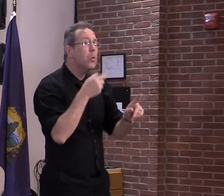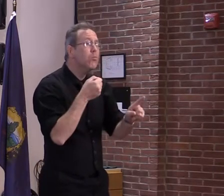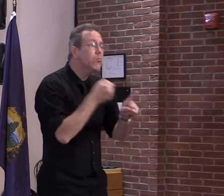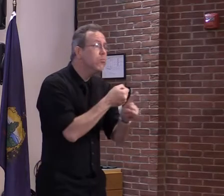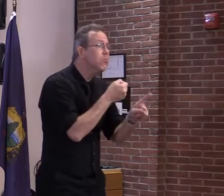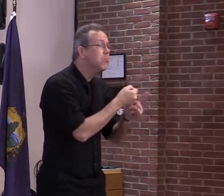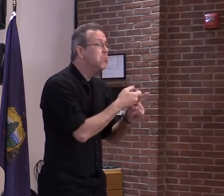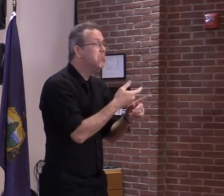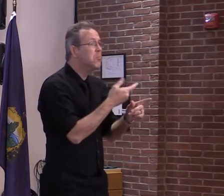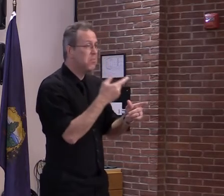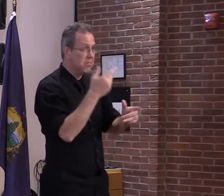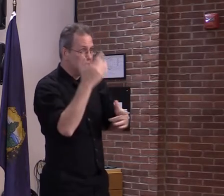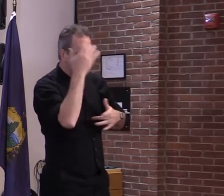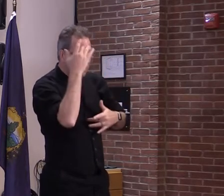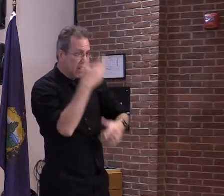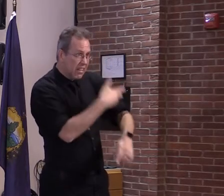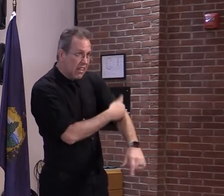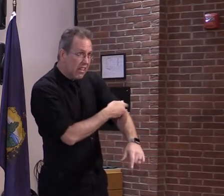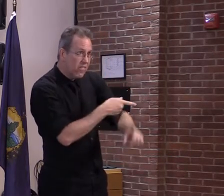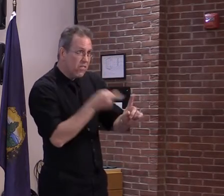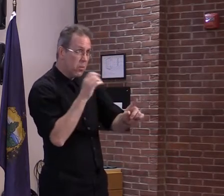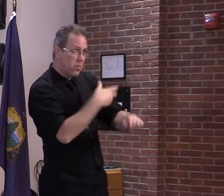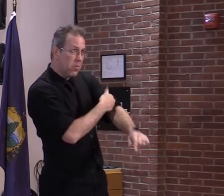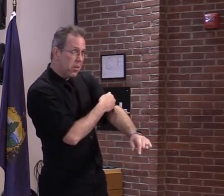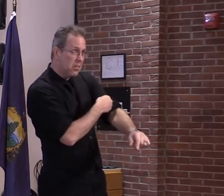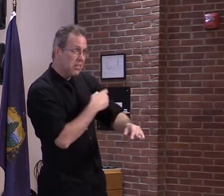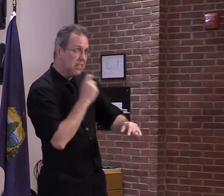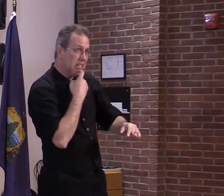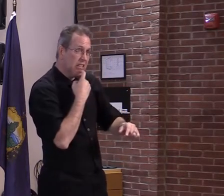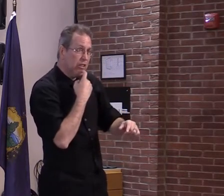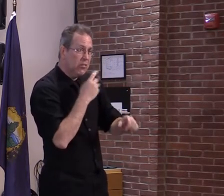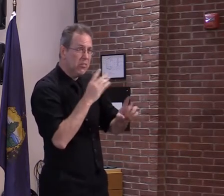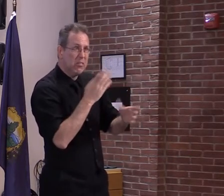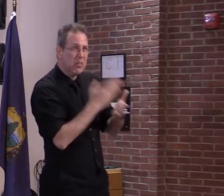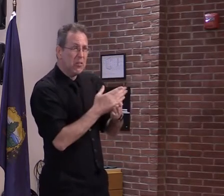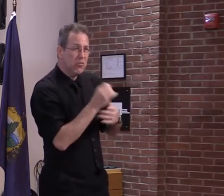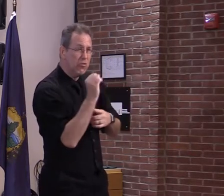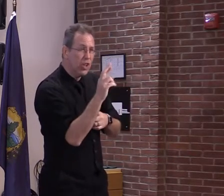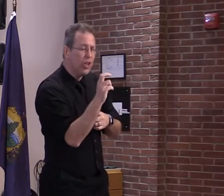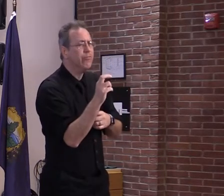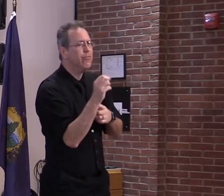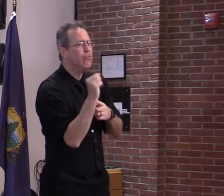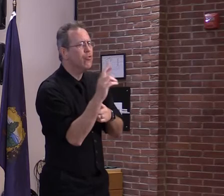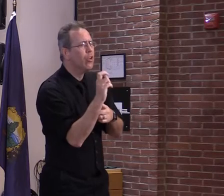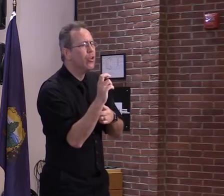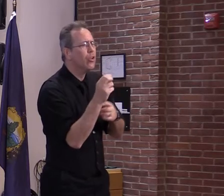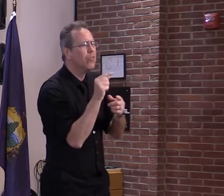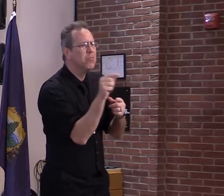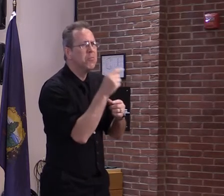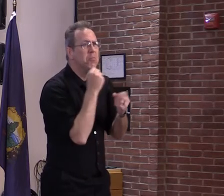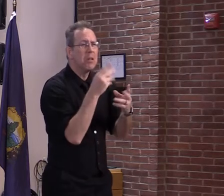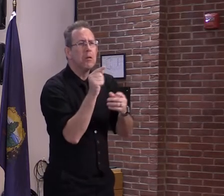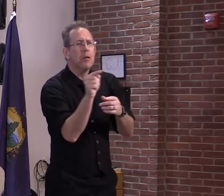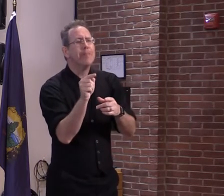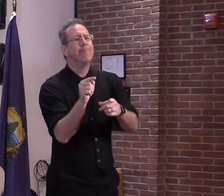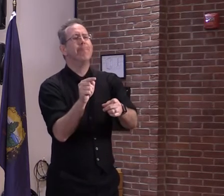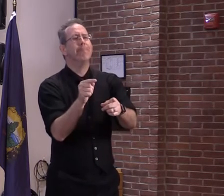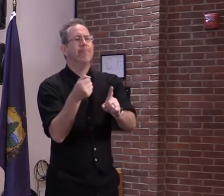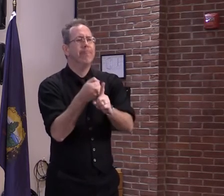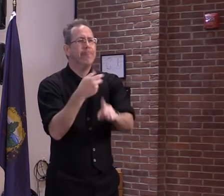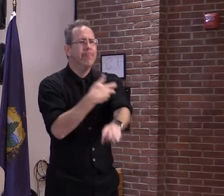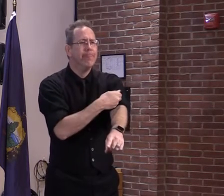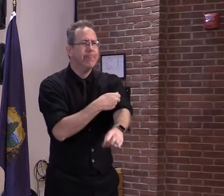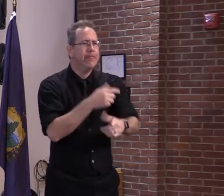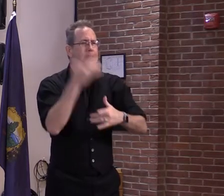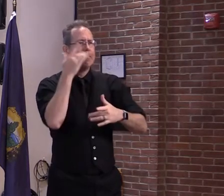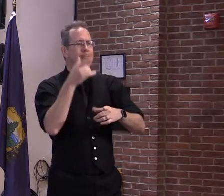it's very rare for a physician to tell their patient, no matter what they have